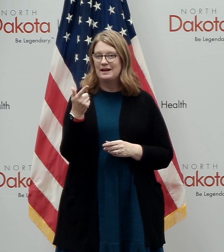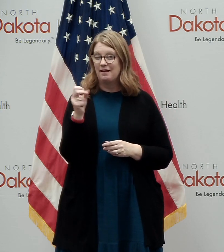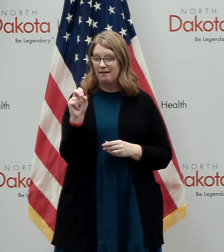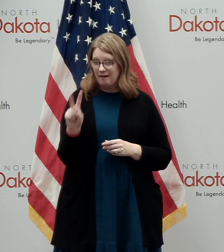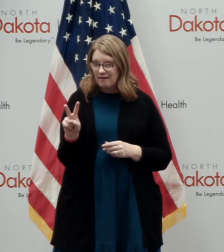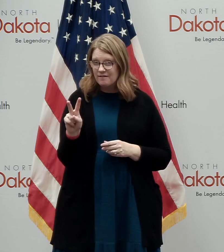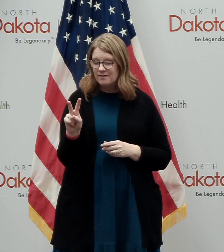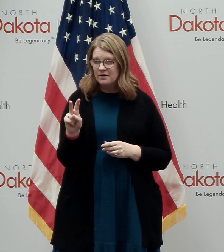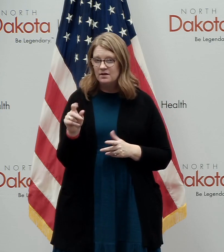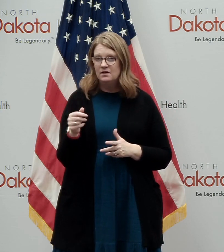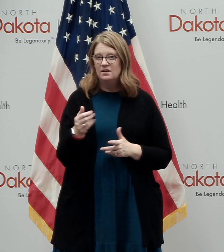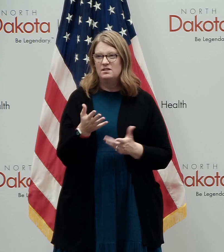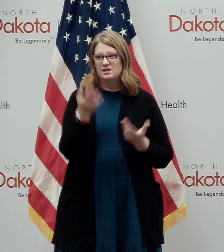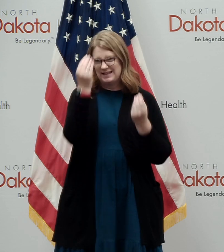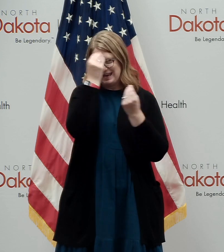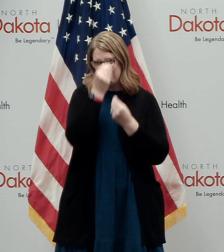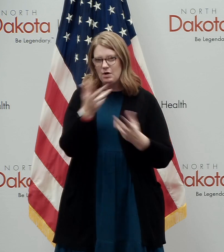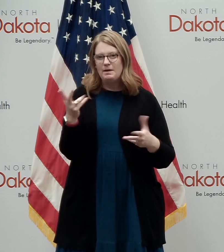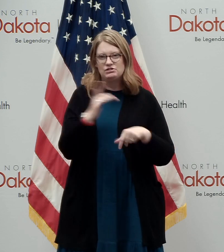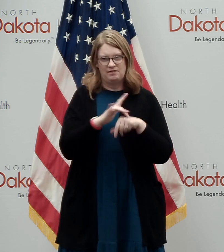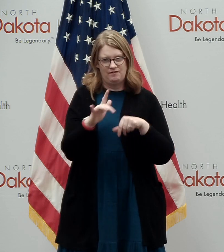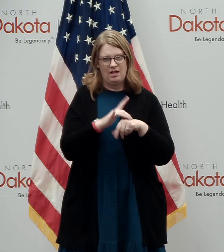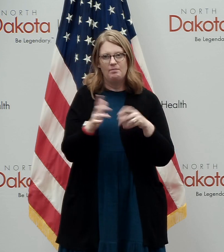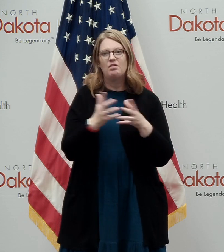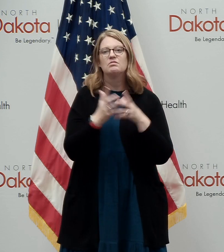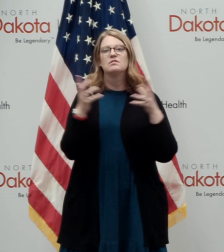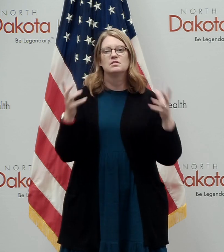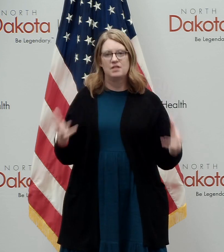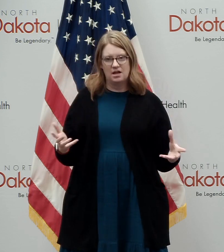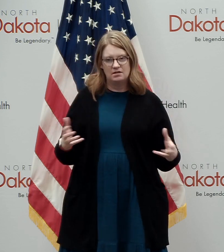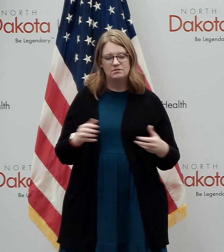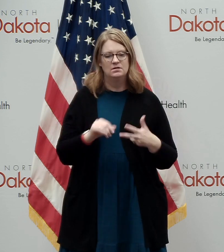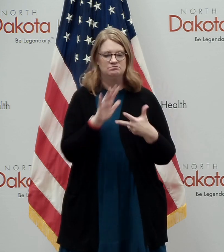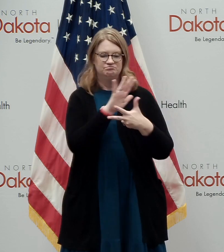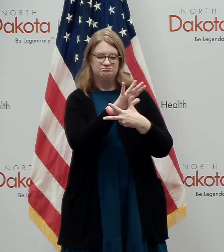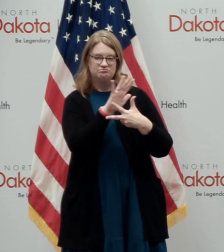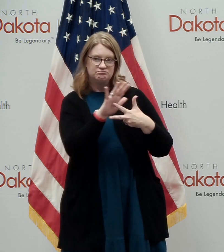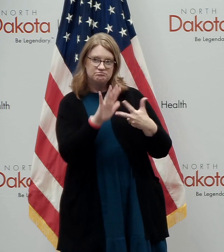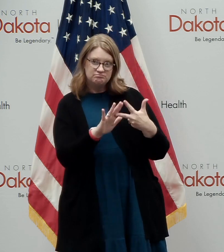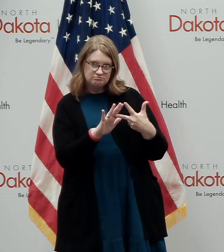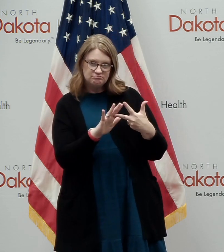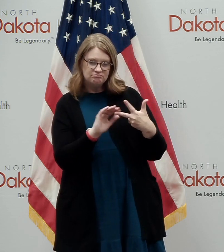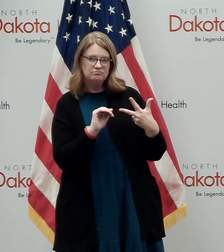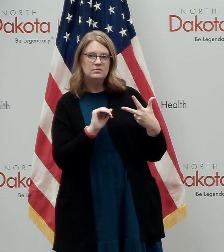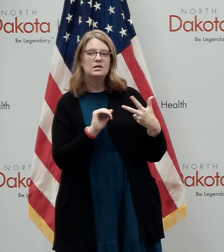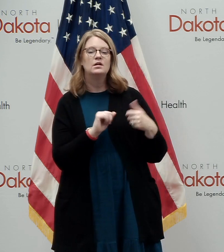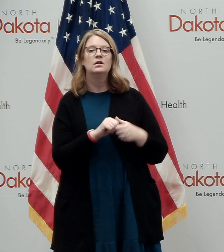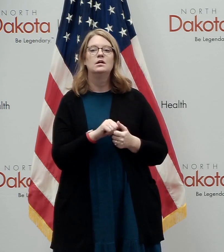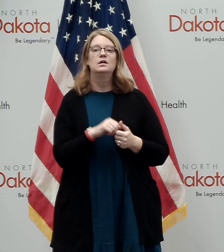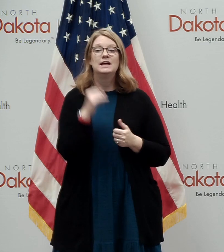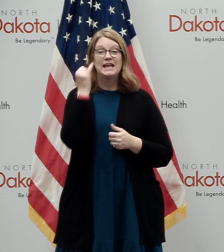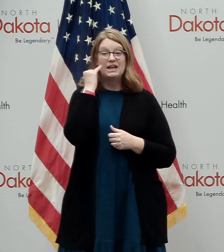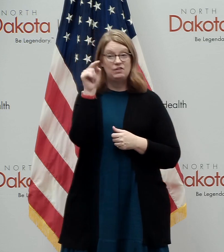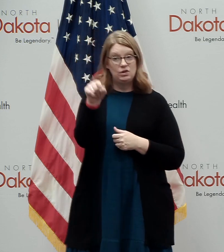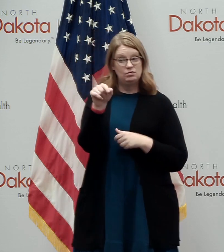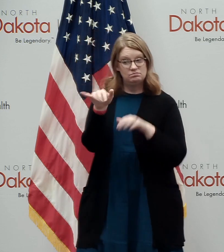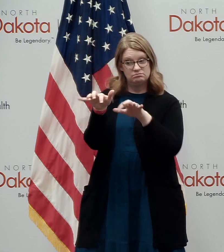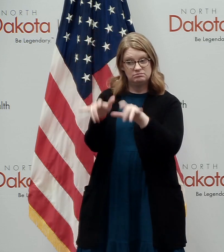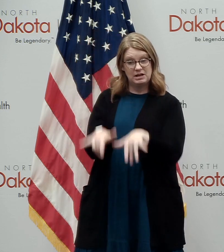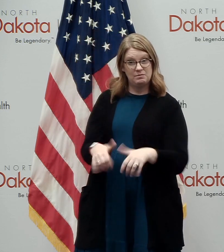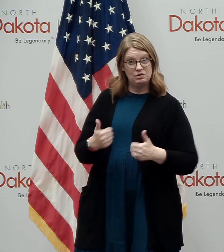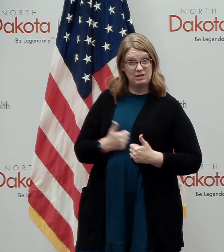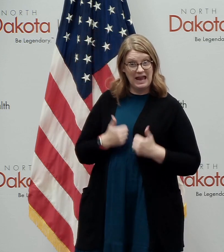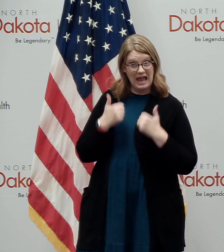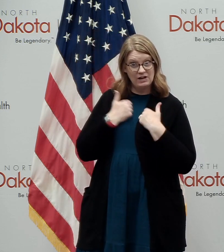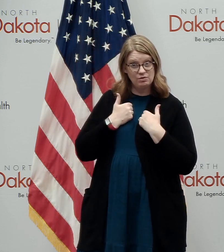lot of information, such as the voting options that I just explained. If they insert their residential address, they